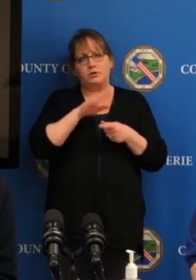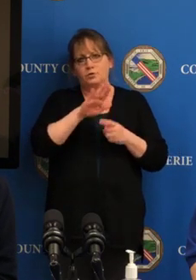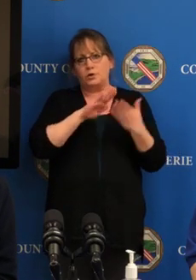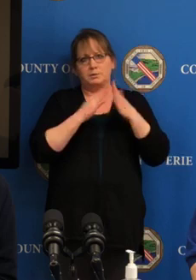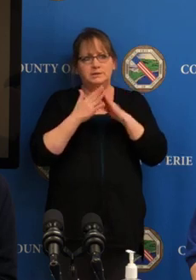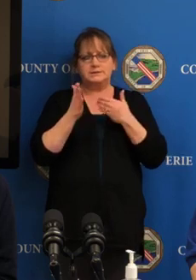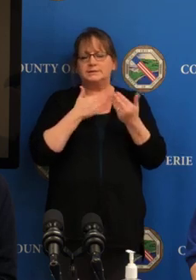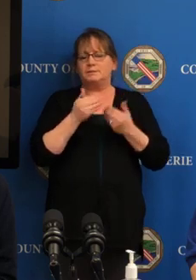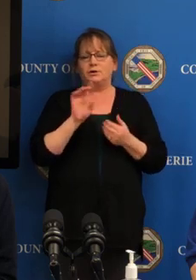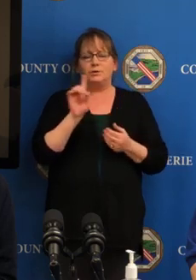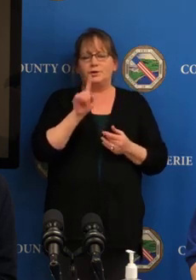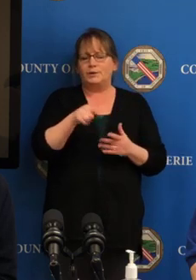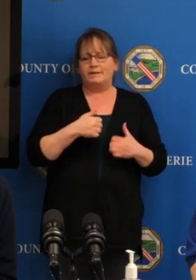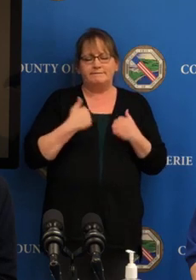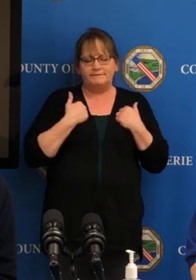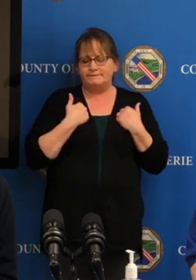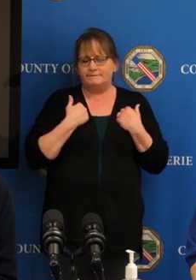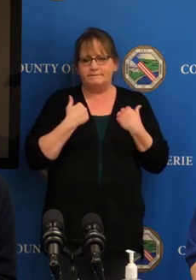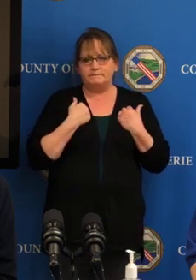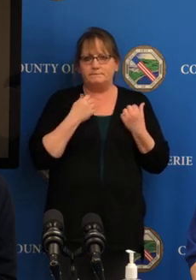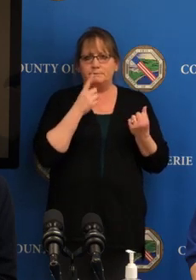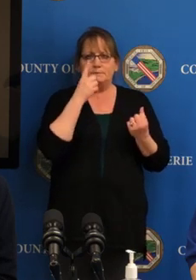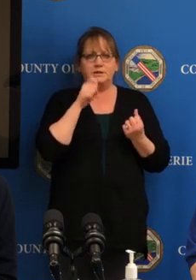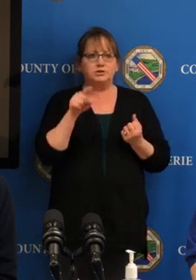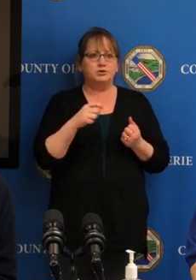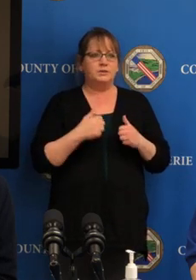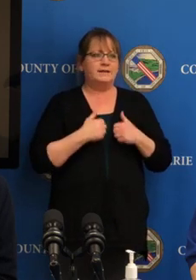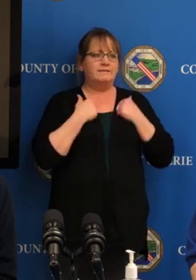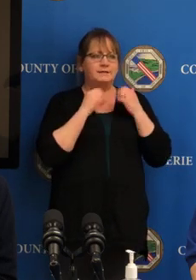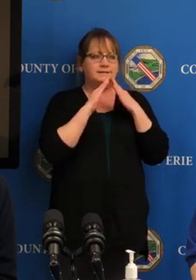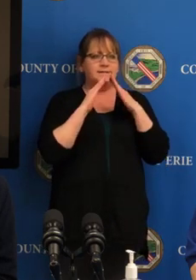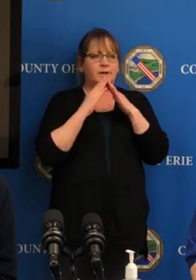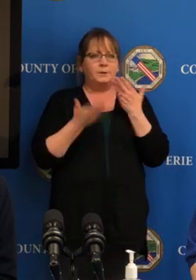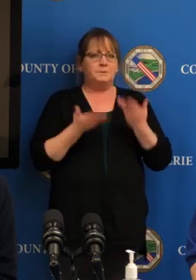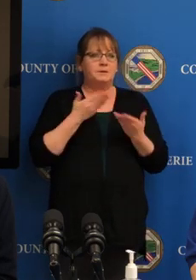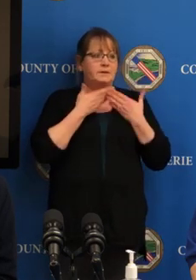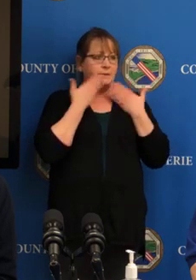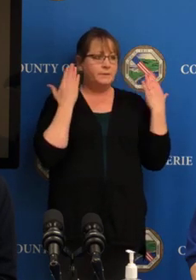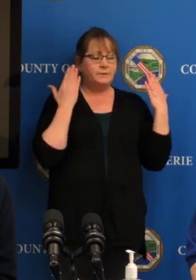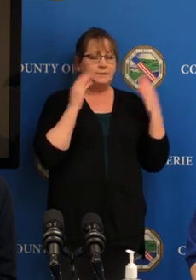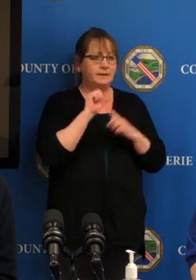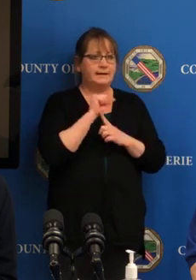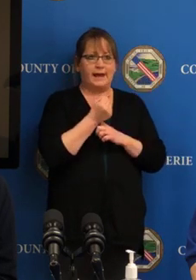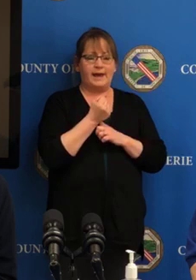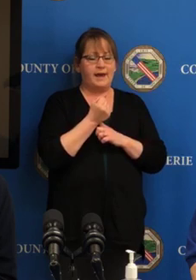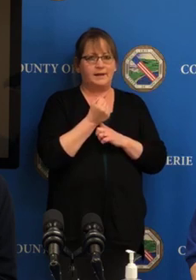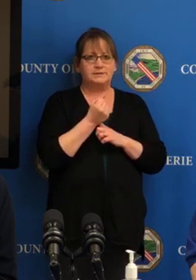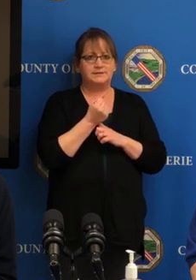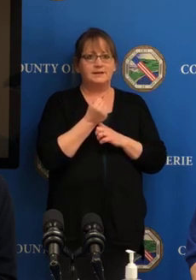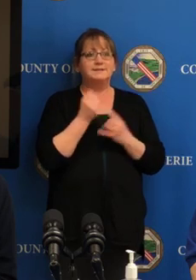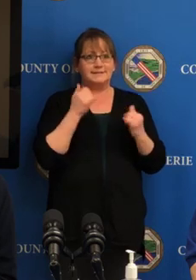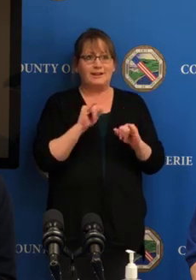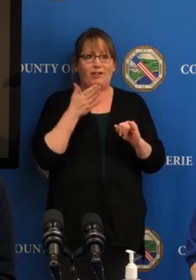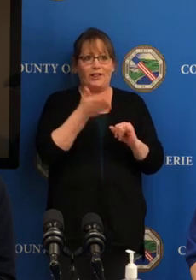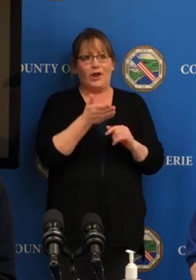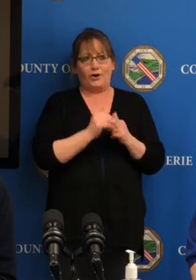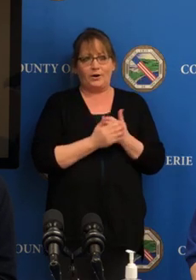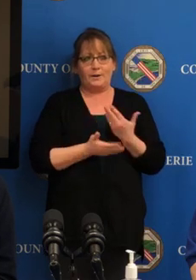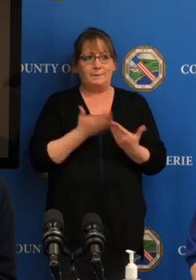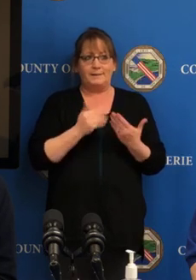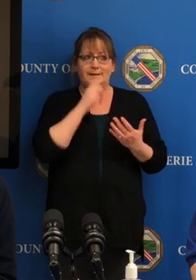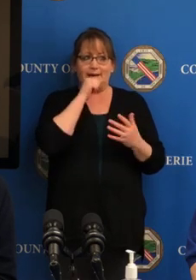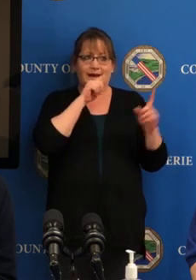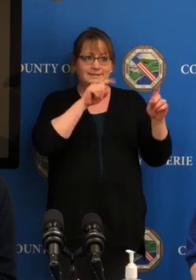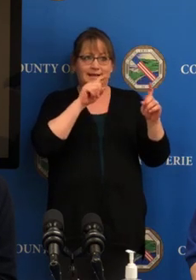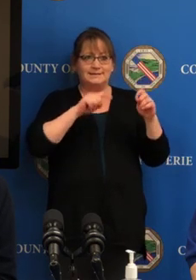live. So just because you live in a town that may not have had a case, it's there, just might not have been tested